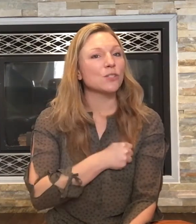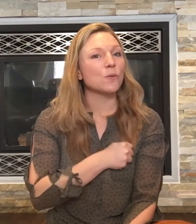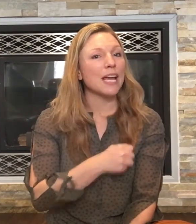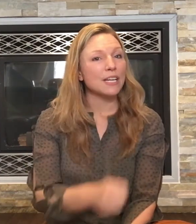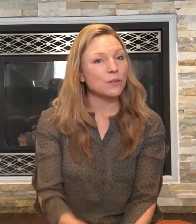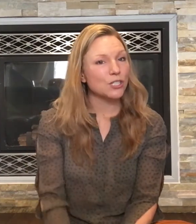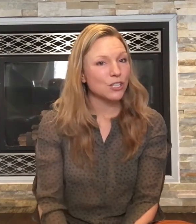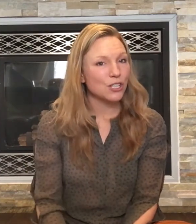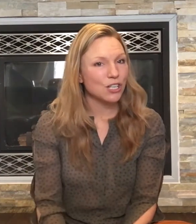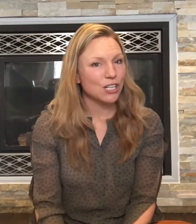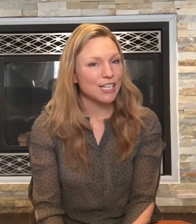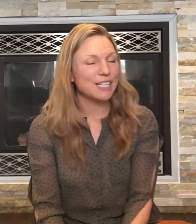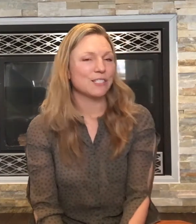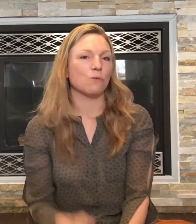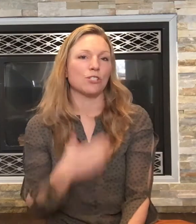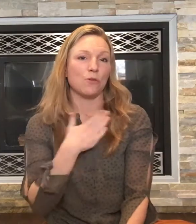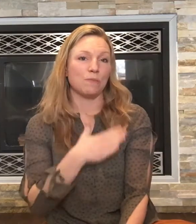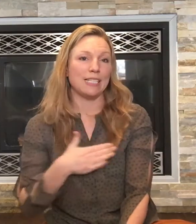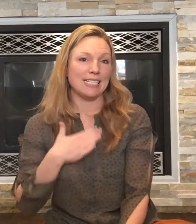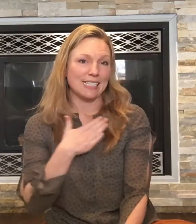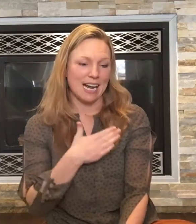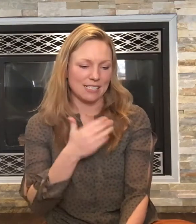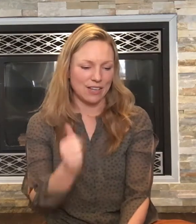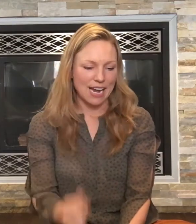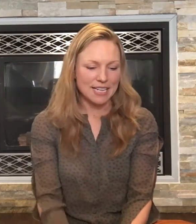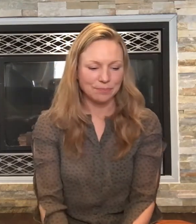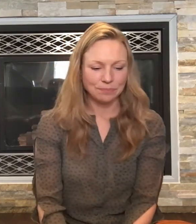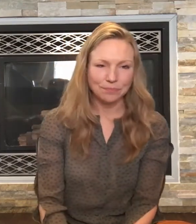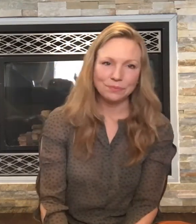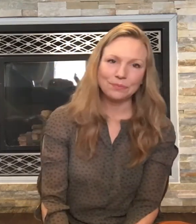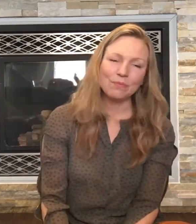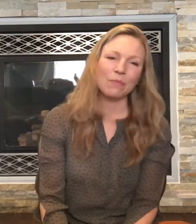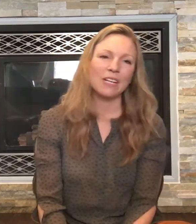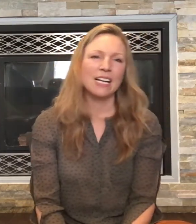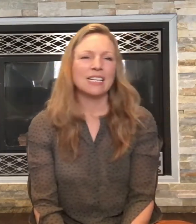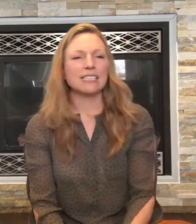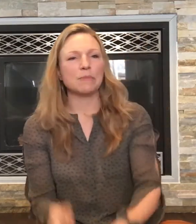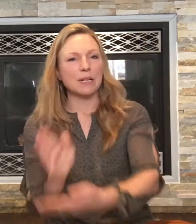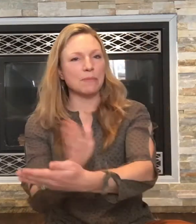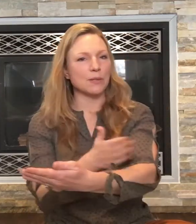way you should. So we'll start with please next, okay? A little bit of music.